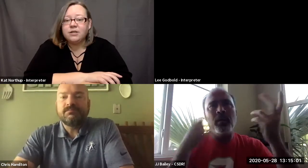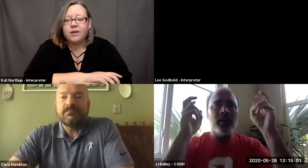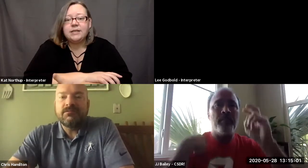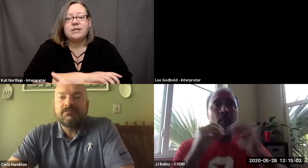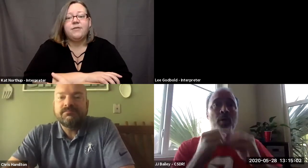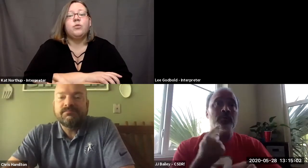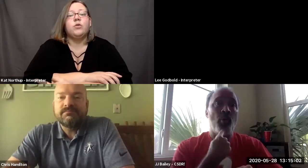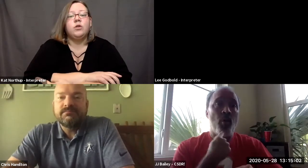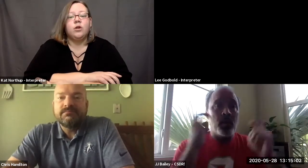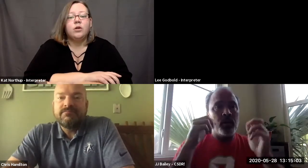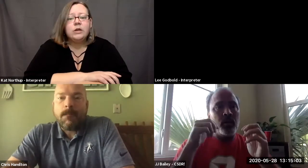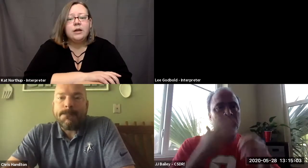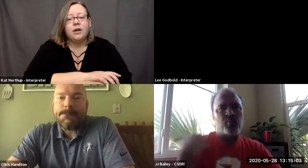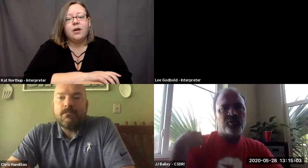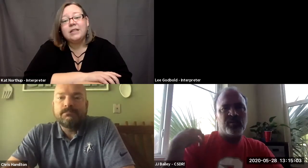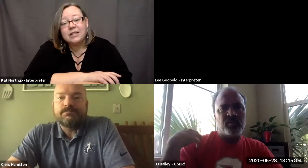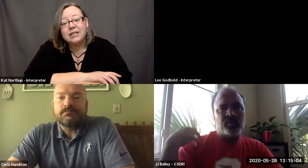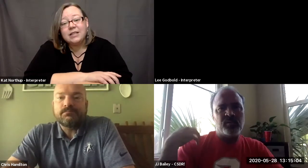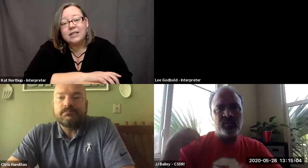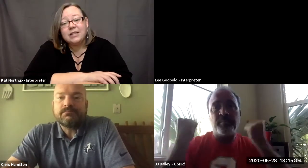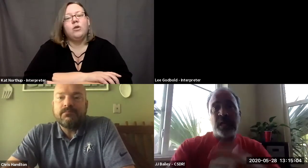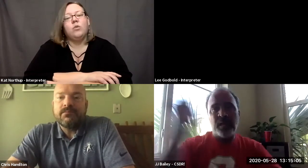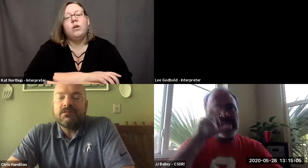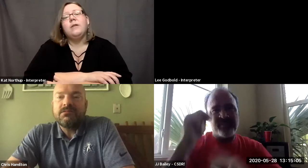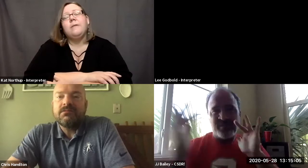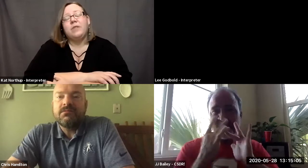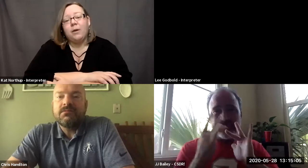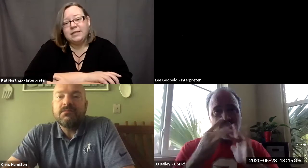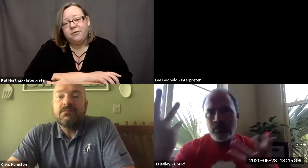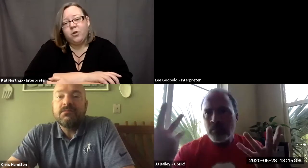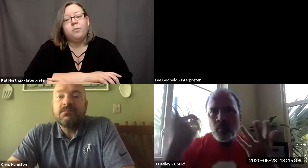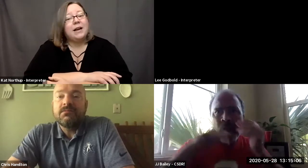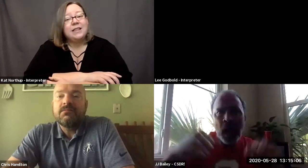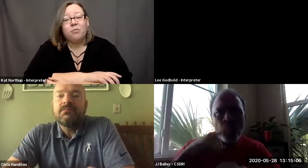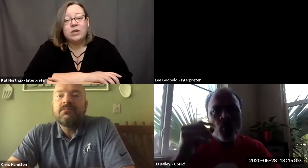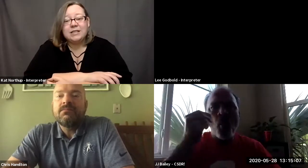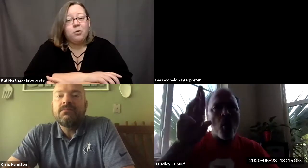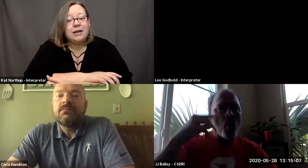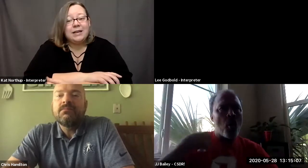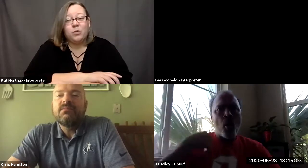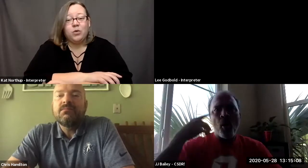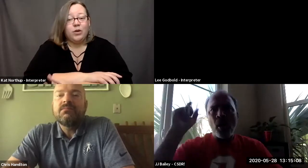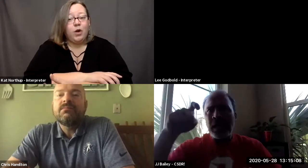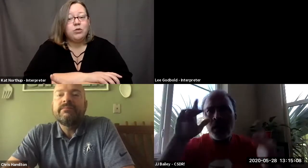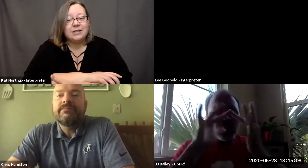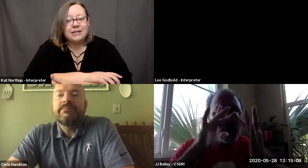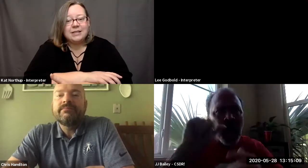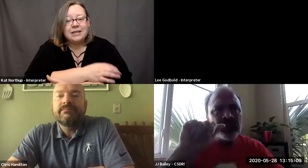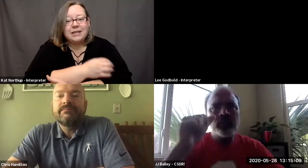technology devices available or contact available. And so that was difficult. But I think more disappointed were the